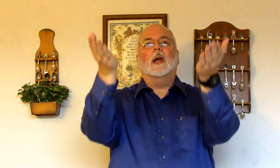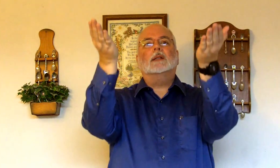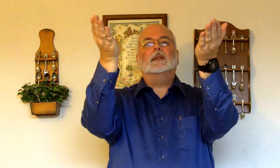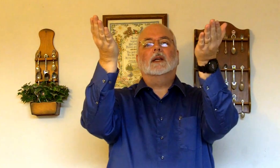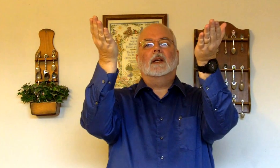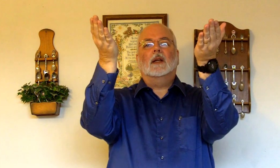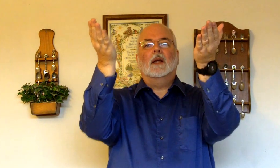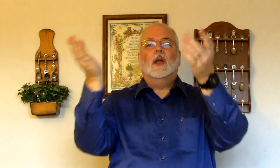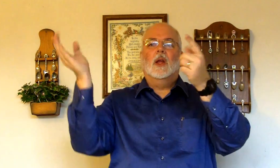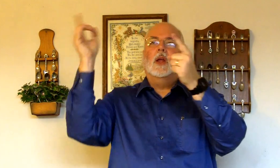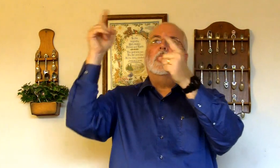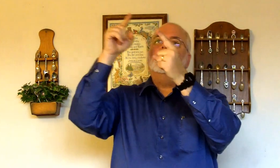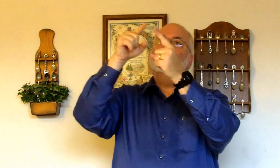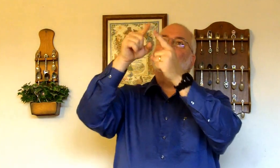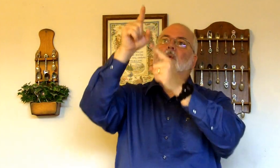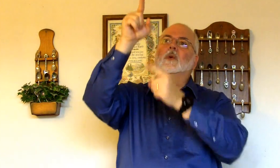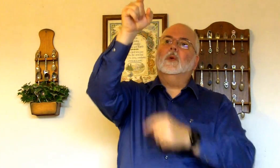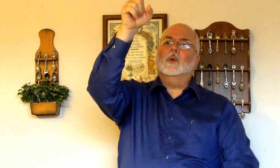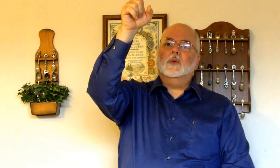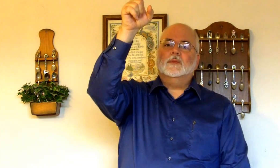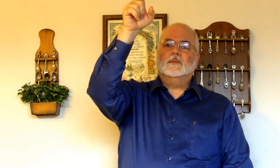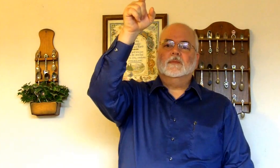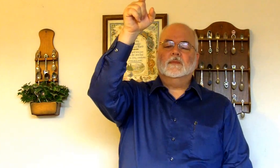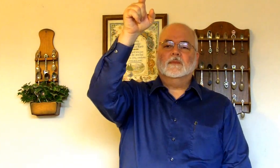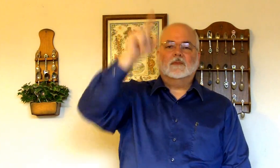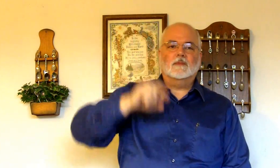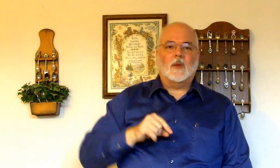Sacrifice to you. Okay?